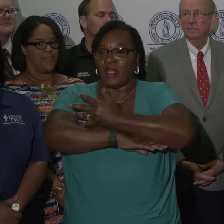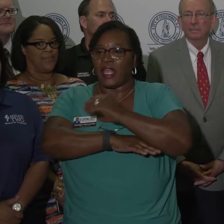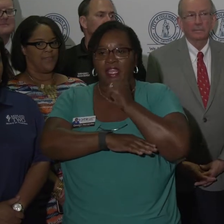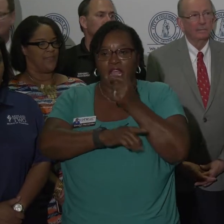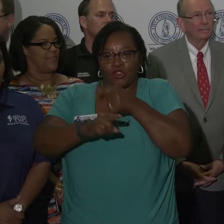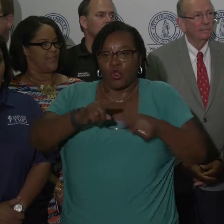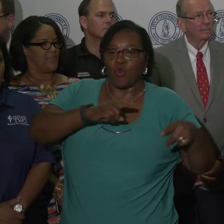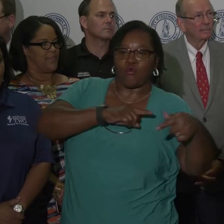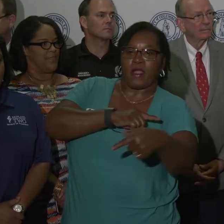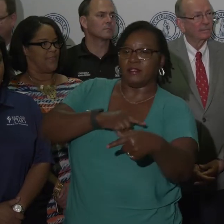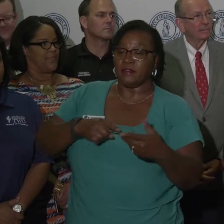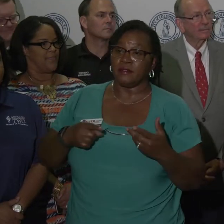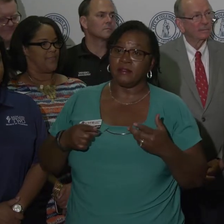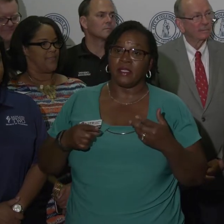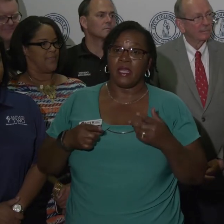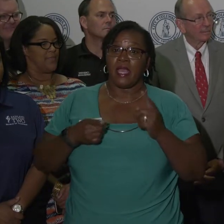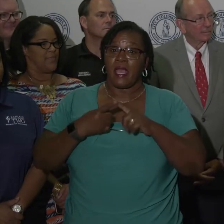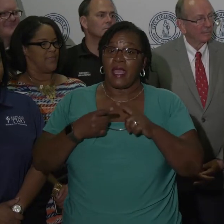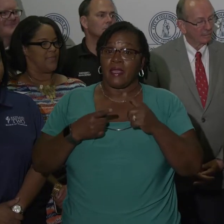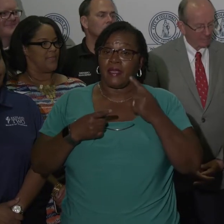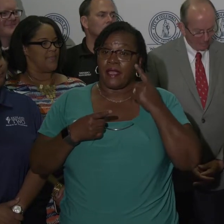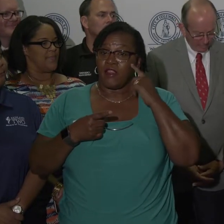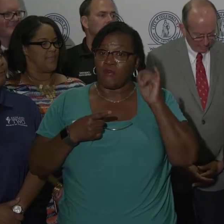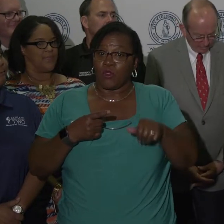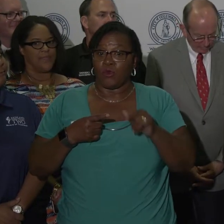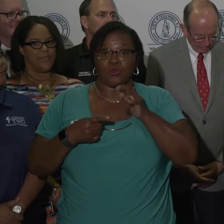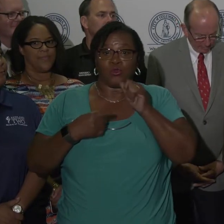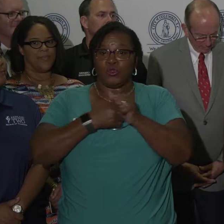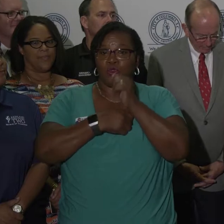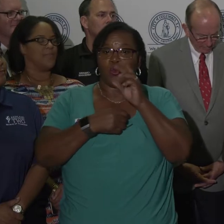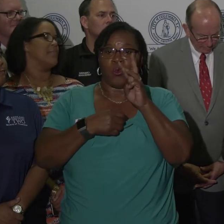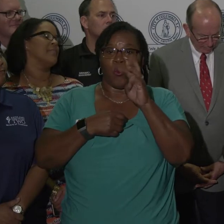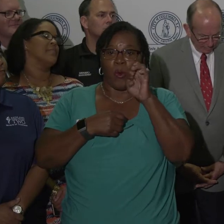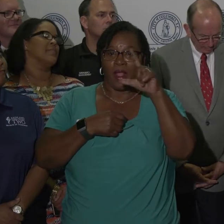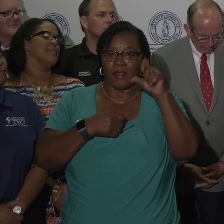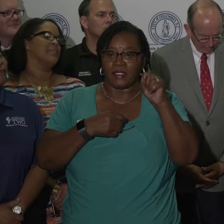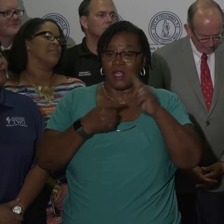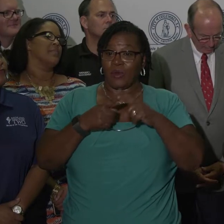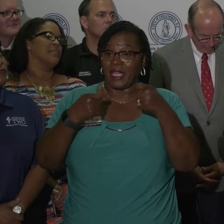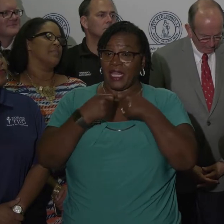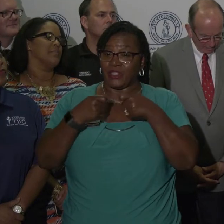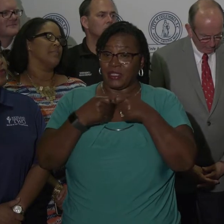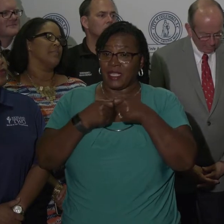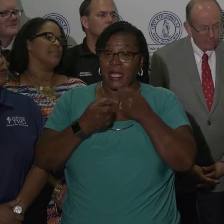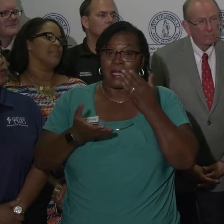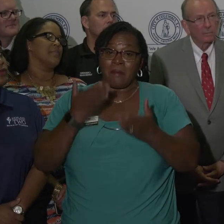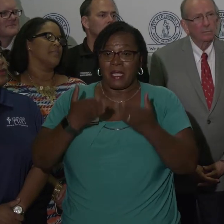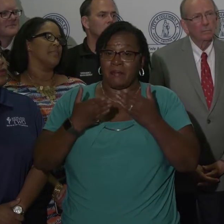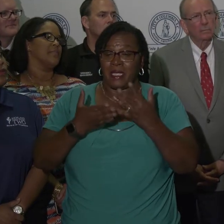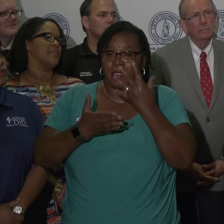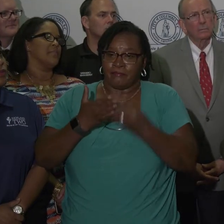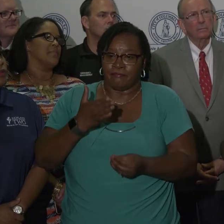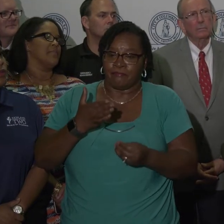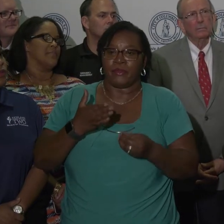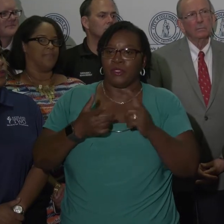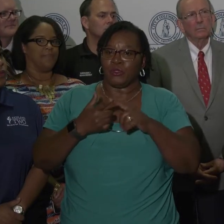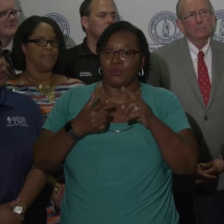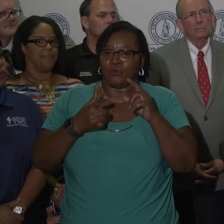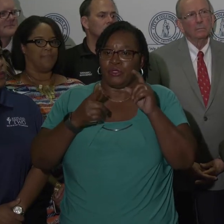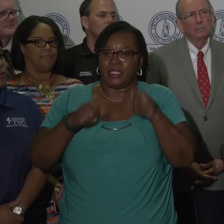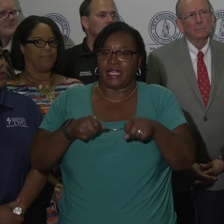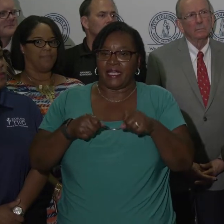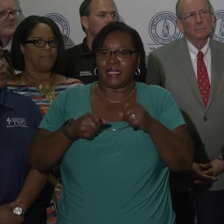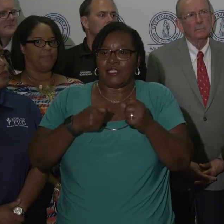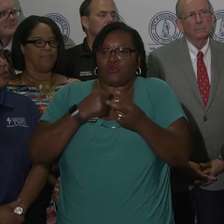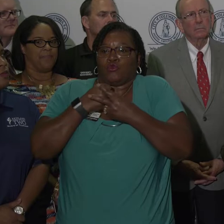to go around it. And for example, those who use wells with electricity, they may be out, so if you could store